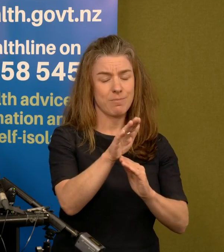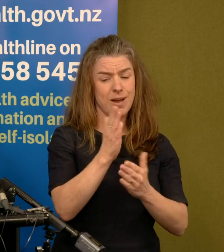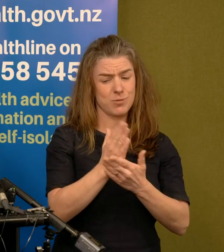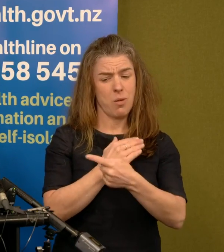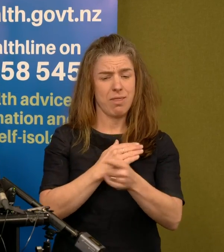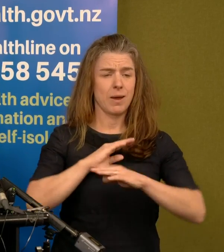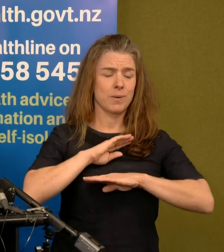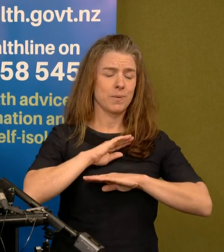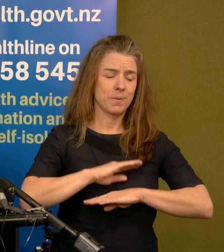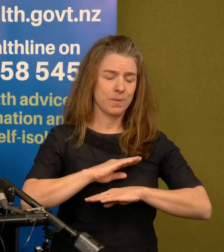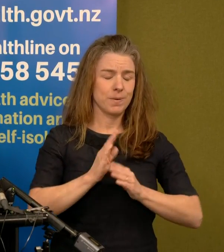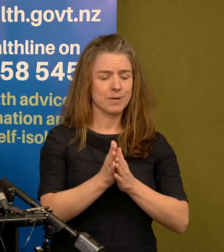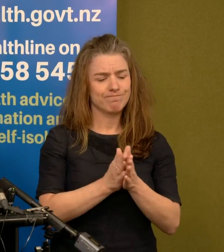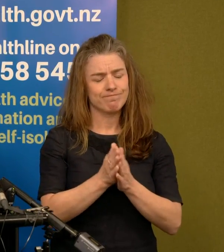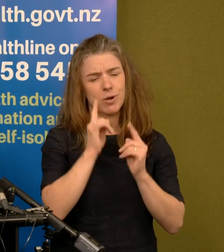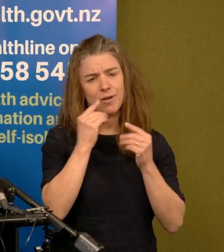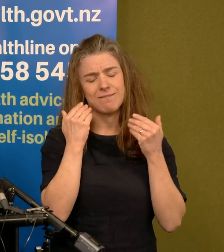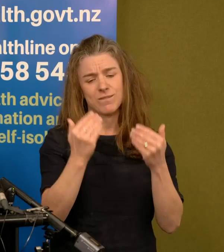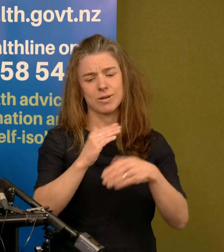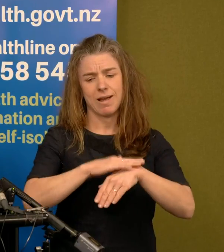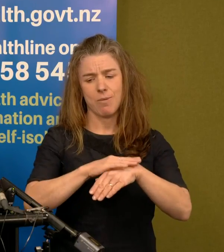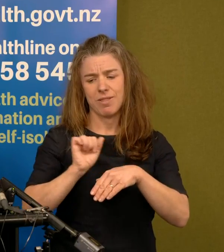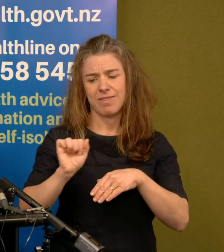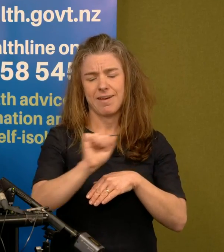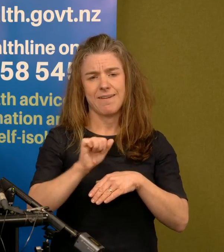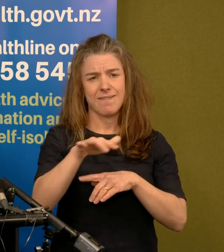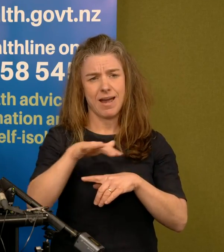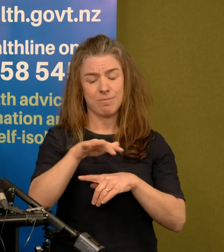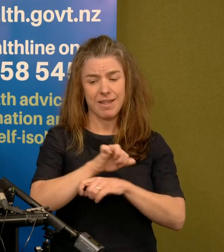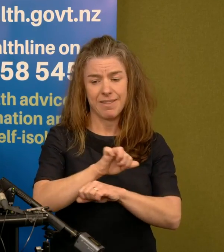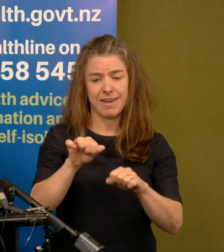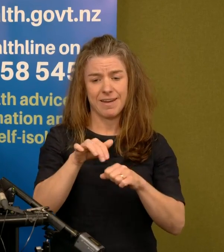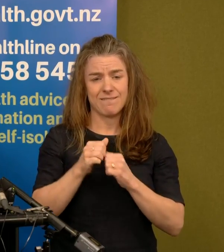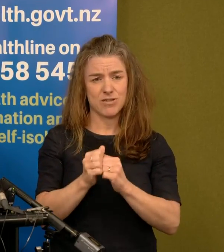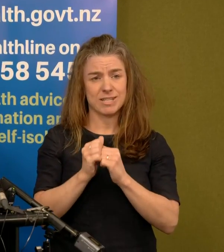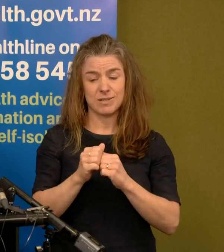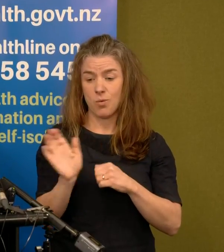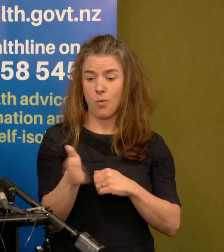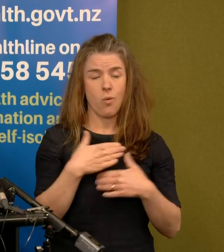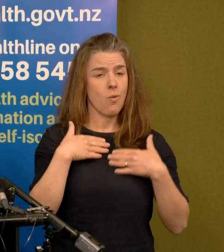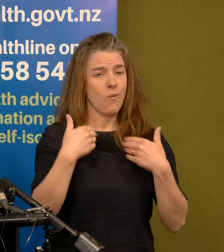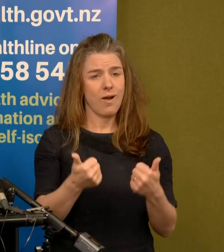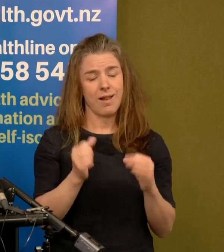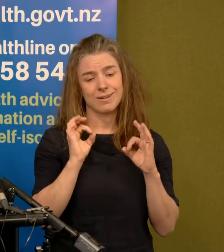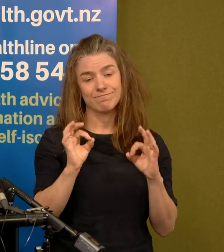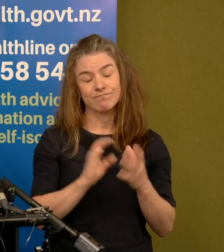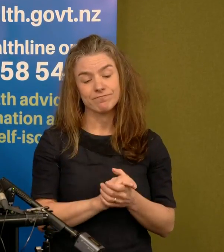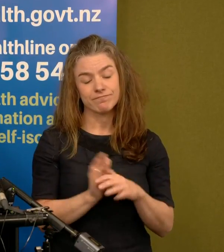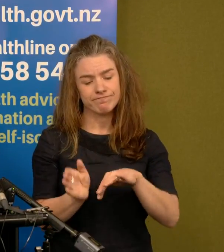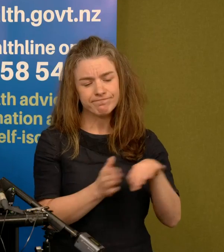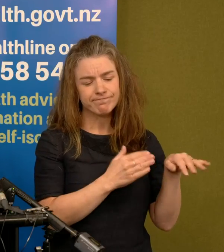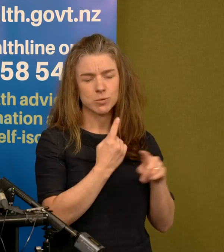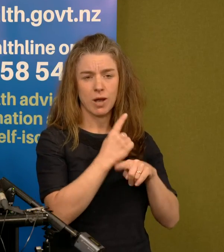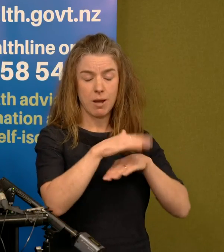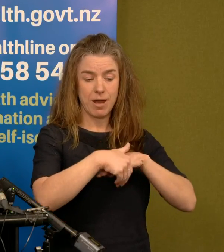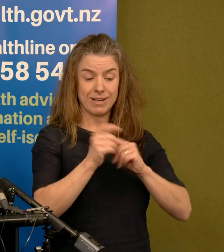relieved about that and will be looking forward to spending time with family and friends. They all remain well. On the testing front, we've